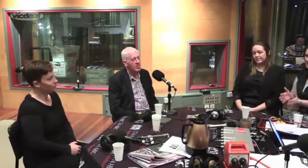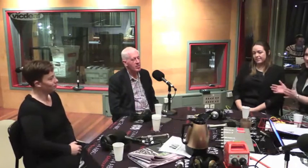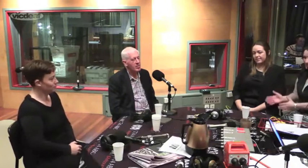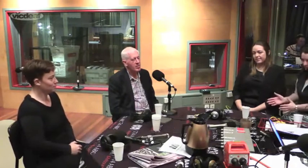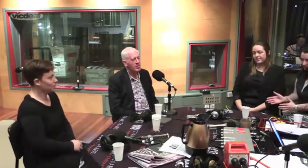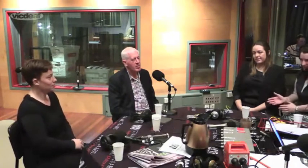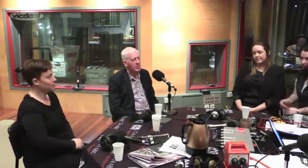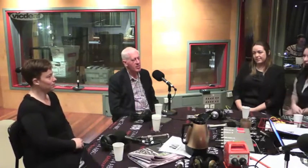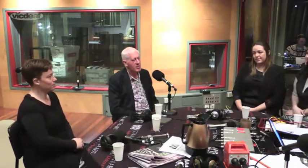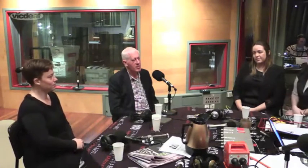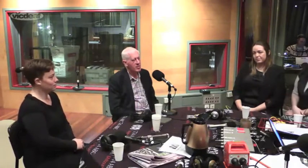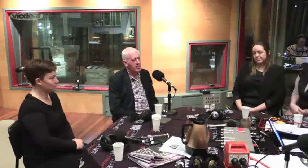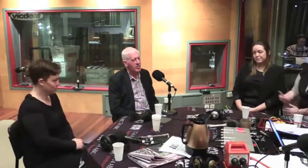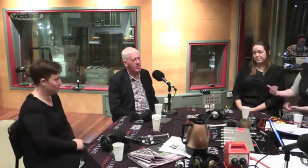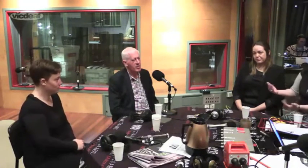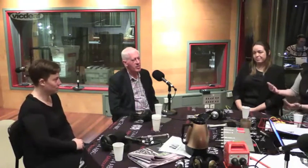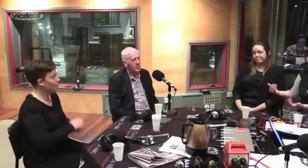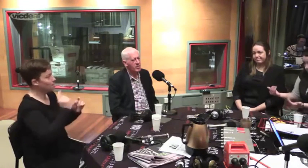between Auslan and spoken English.